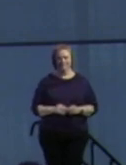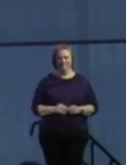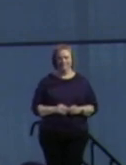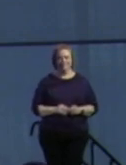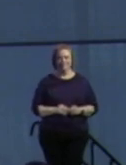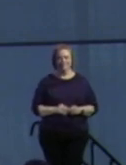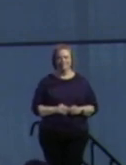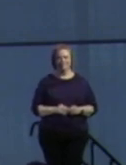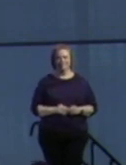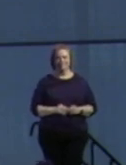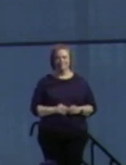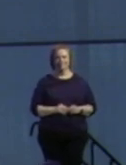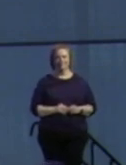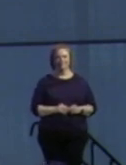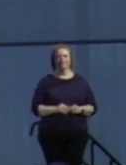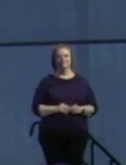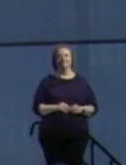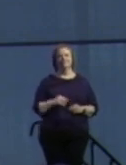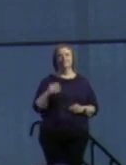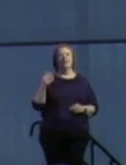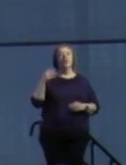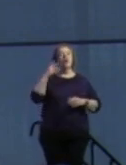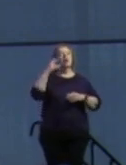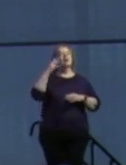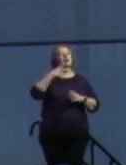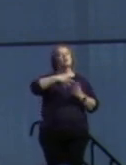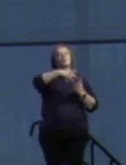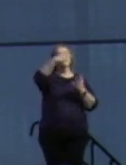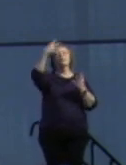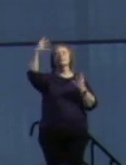She's coming over the rainbow bridge.